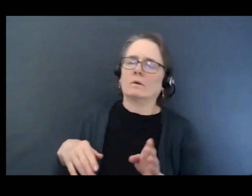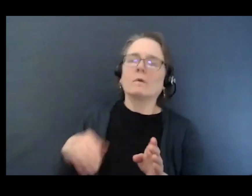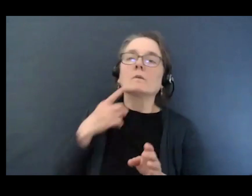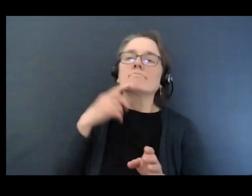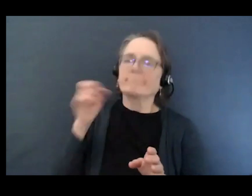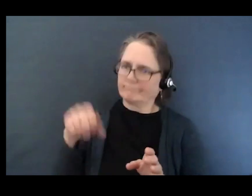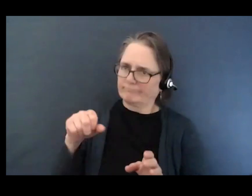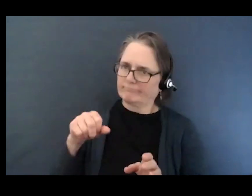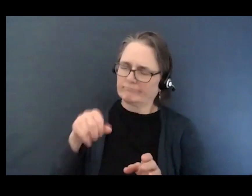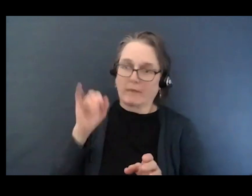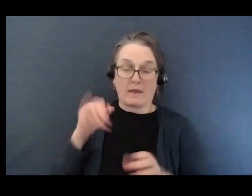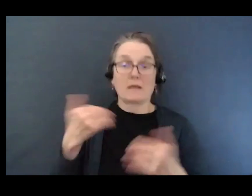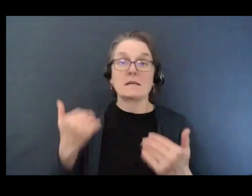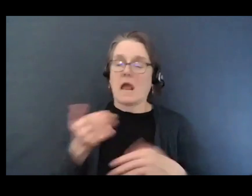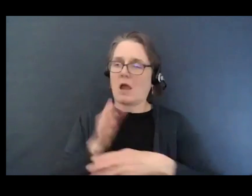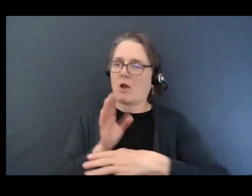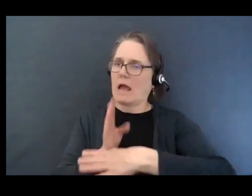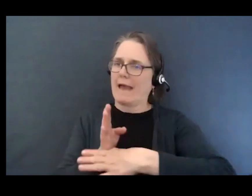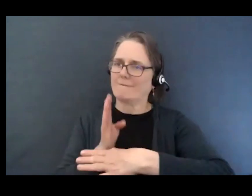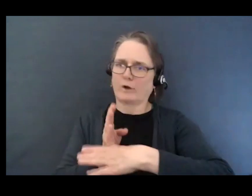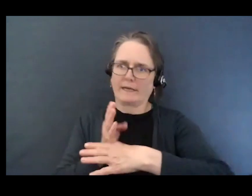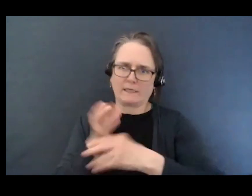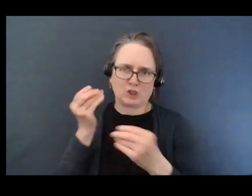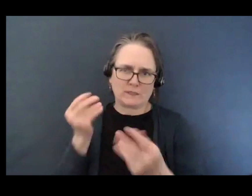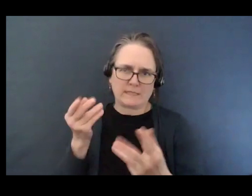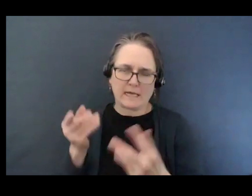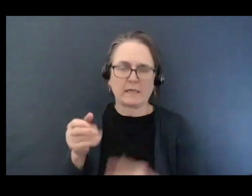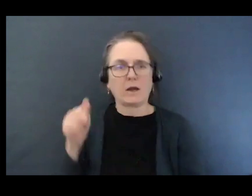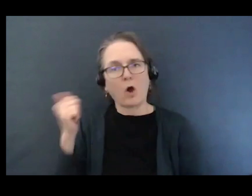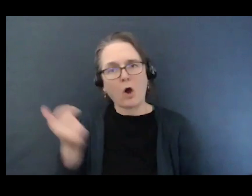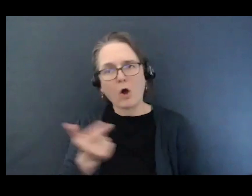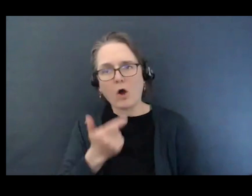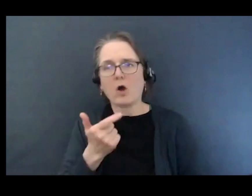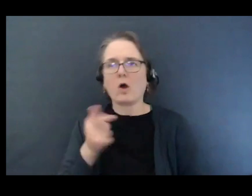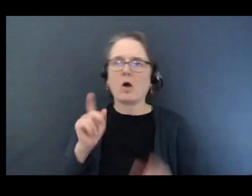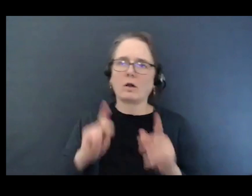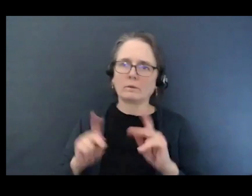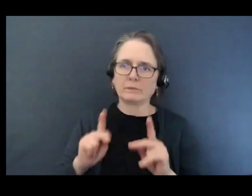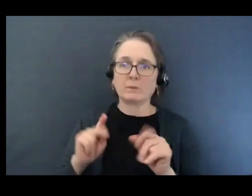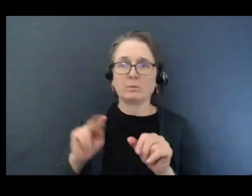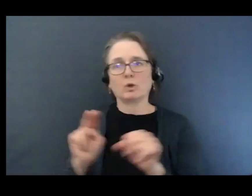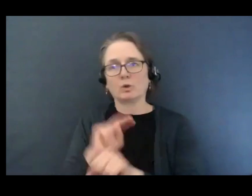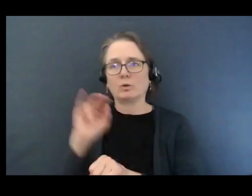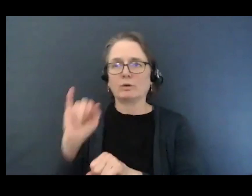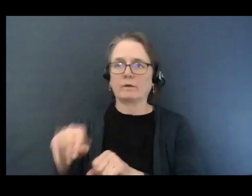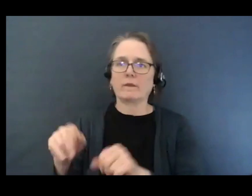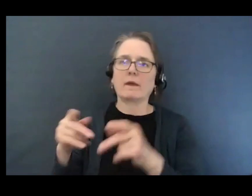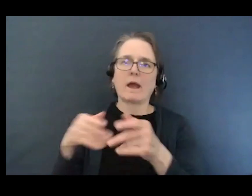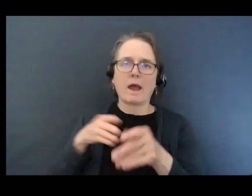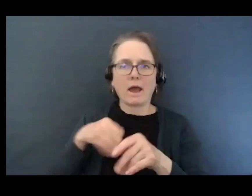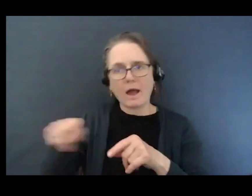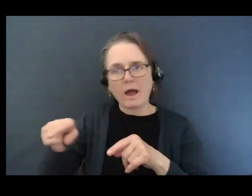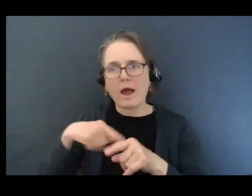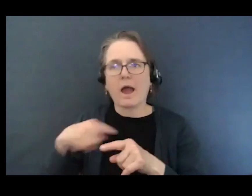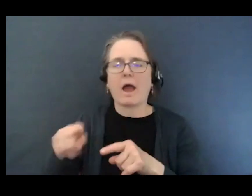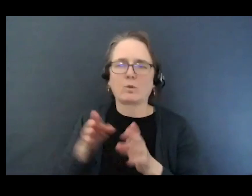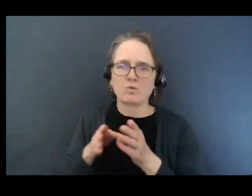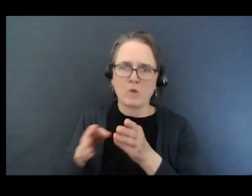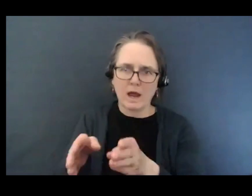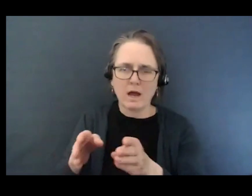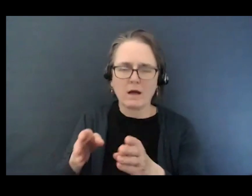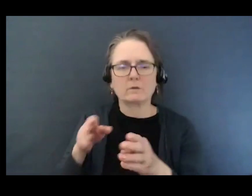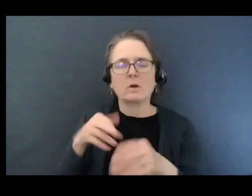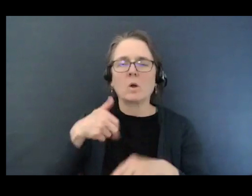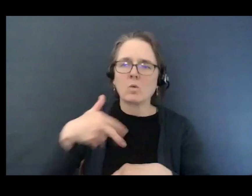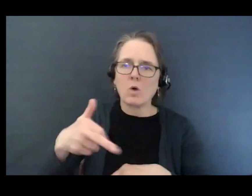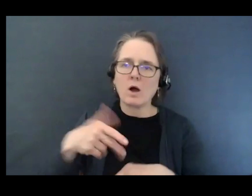speed on any road or street, which is obviously wrong, but I think is better than excluding walking as a mode entirely.